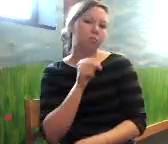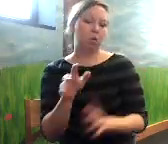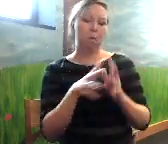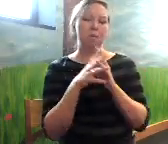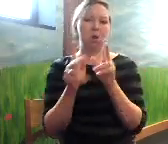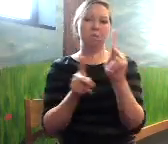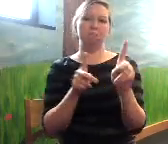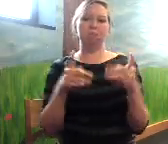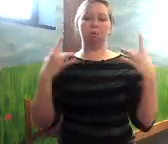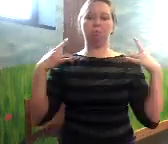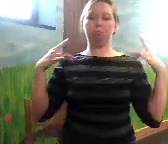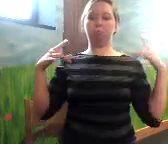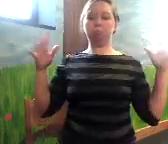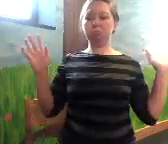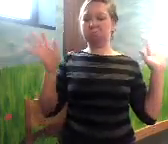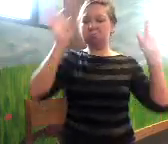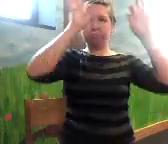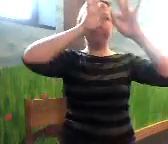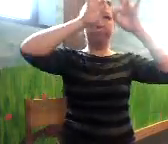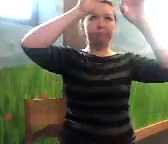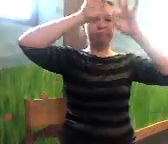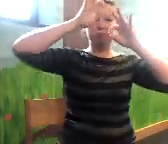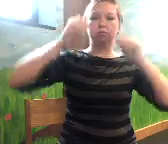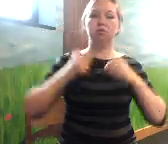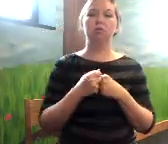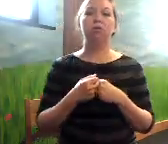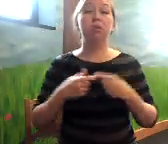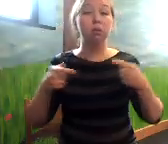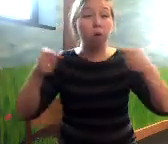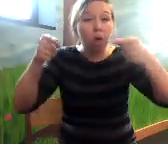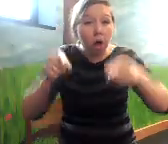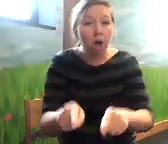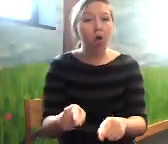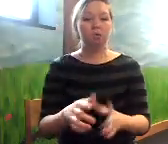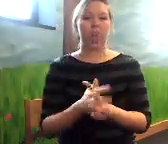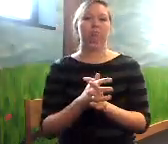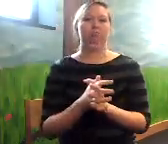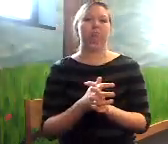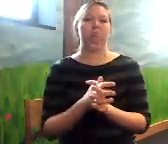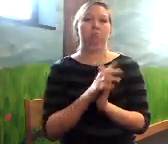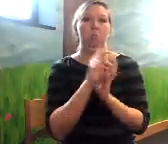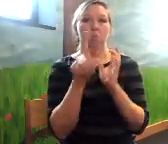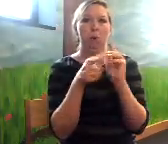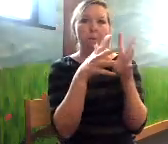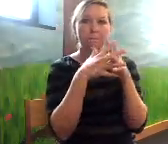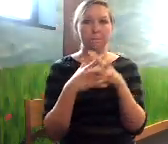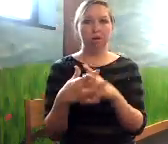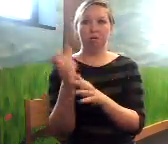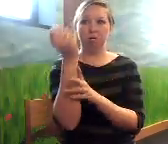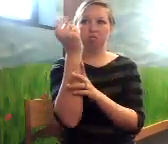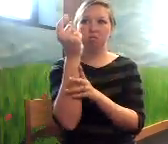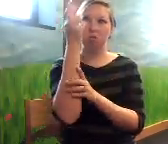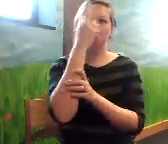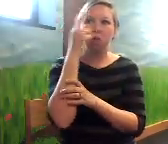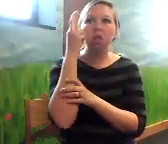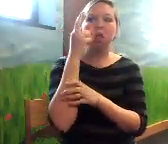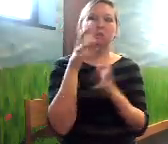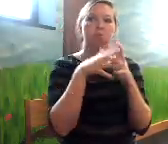we're winning this war, we should have it wrapped up within a year or two, and we can see